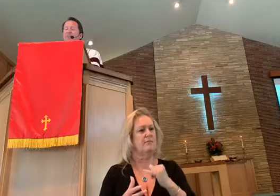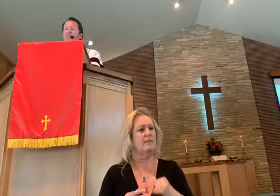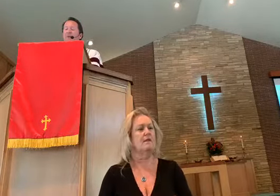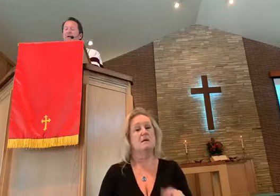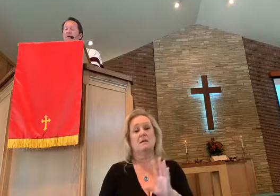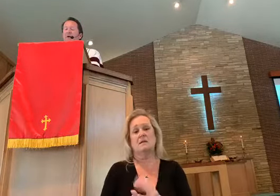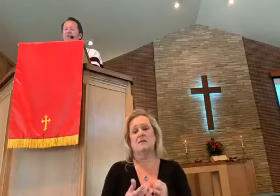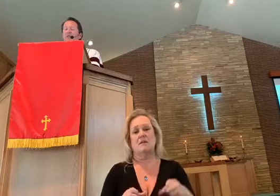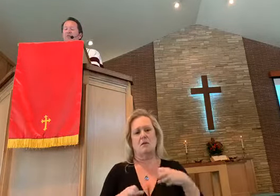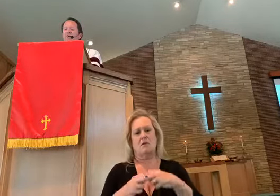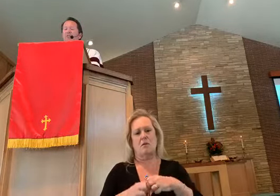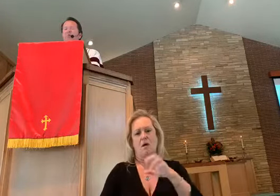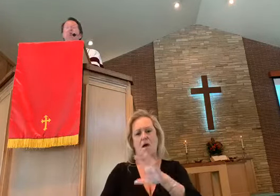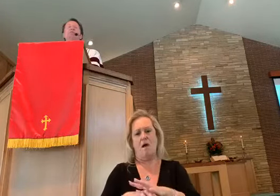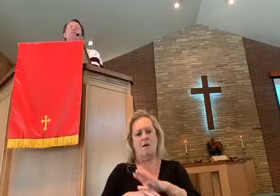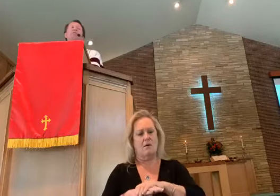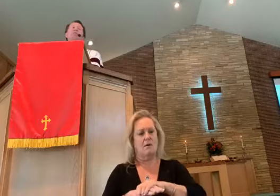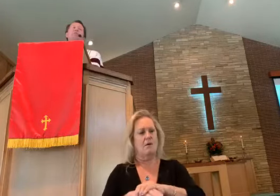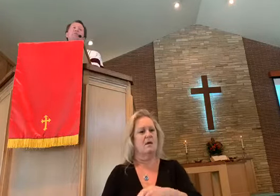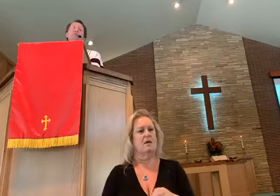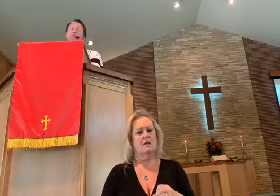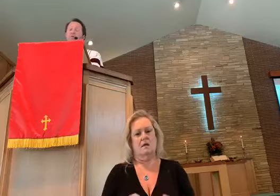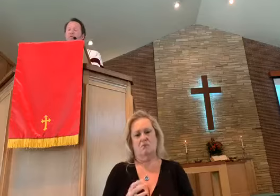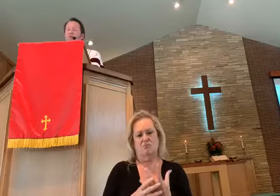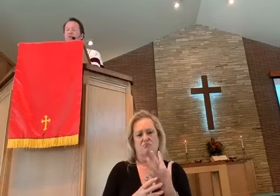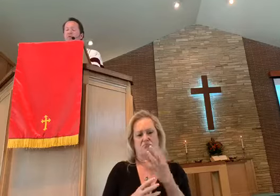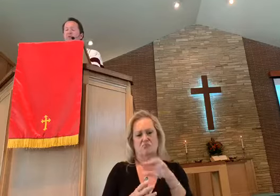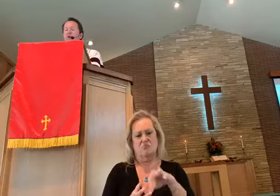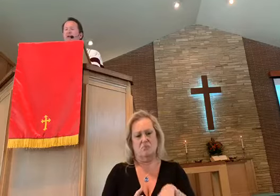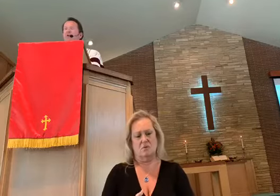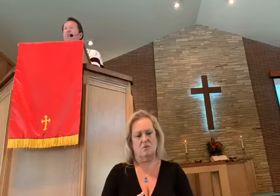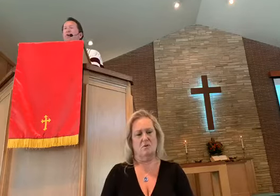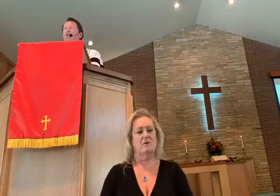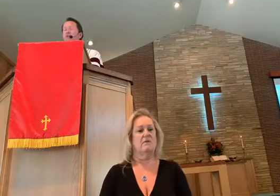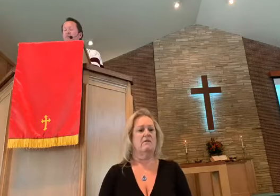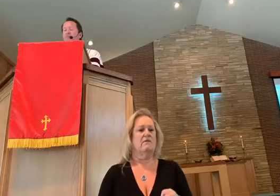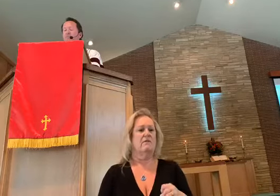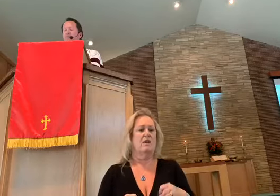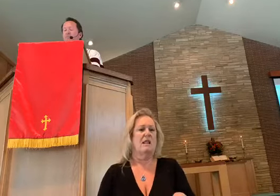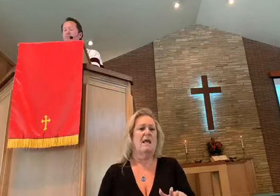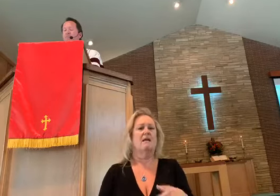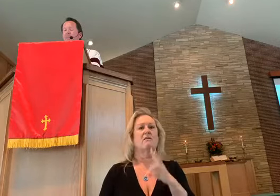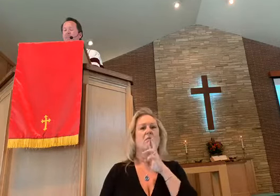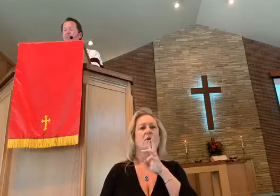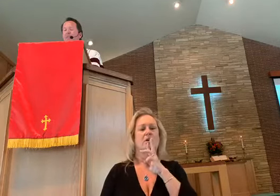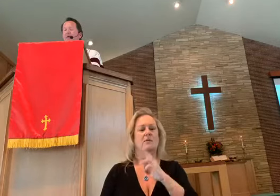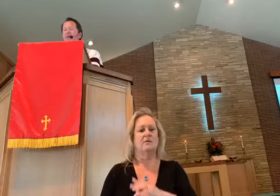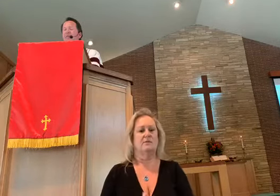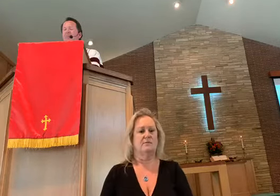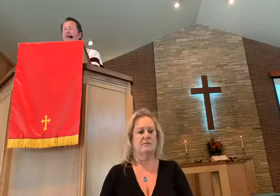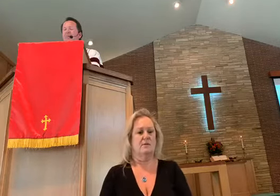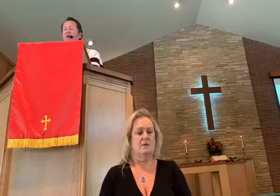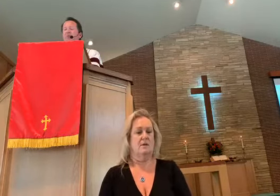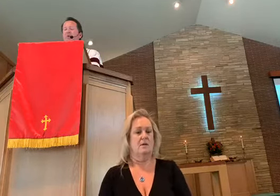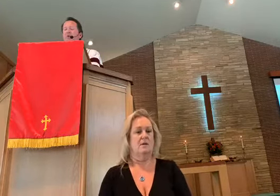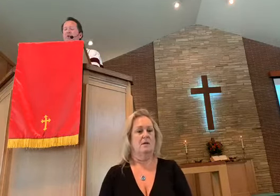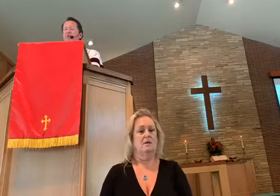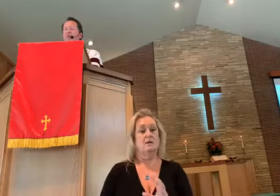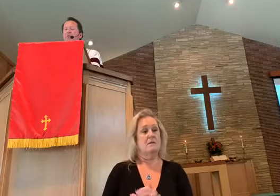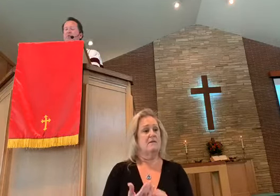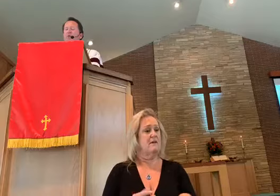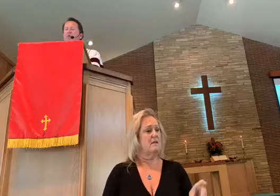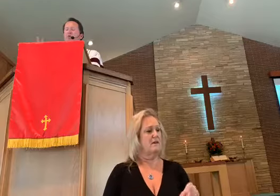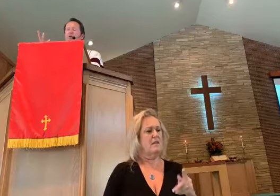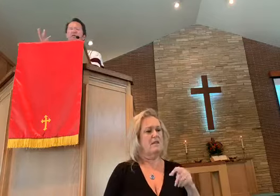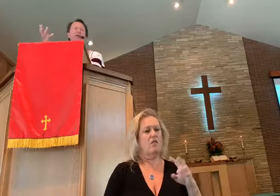rock, and as it grew up, it withered for lack of moisture. Some fell among thorns,